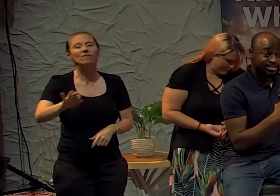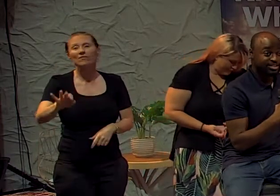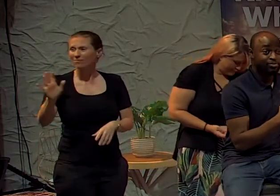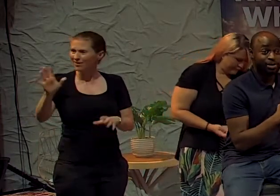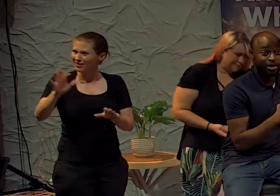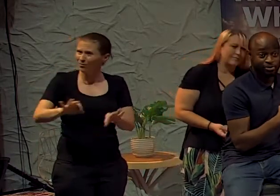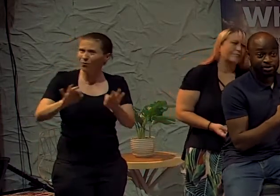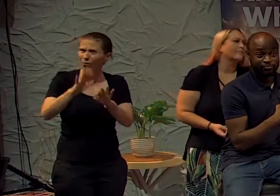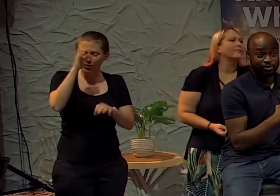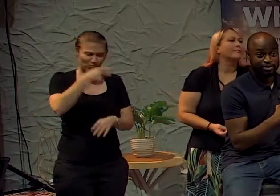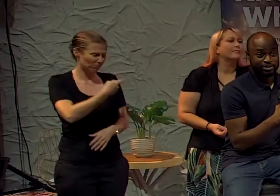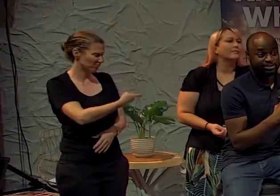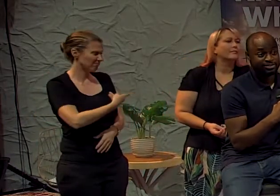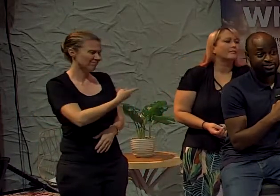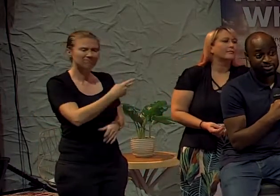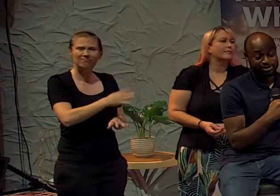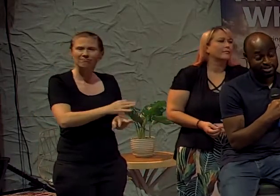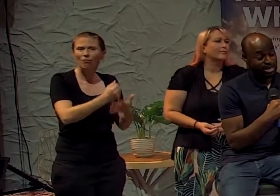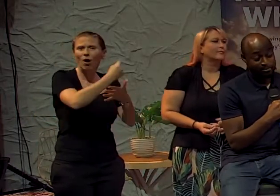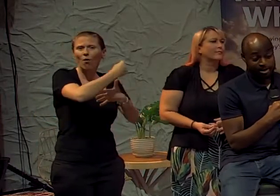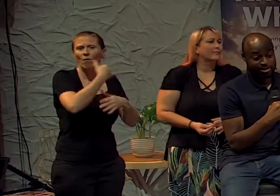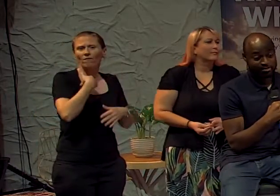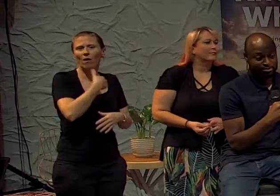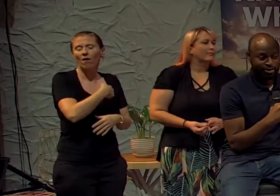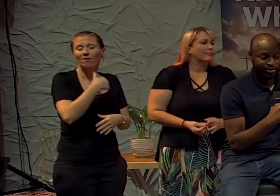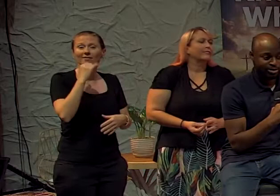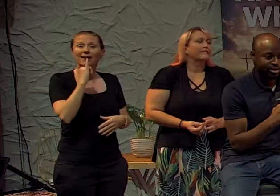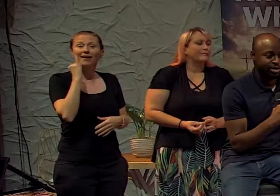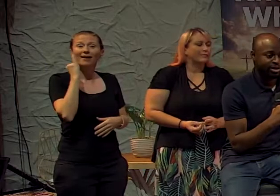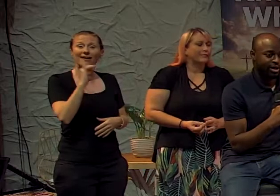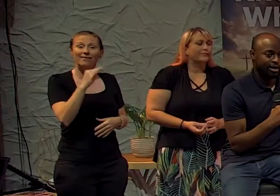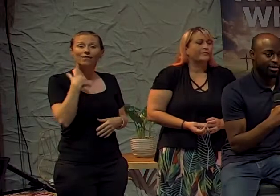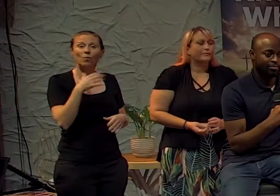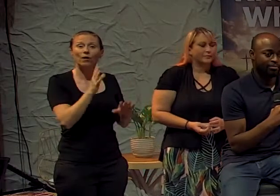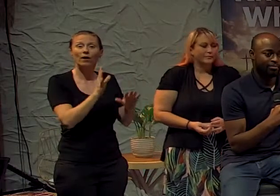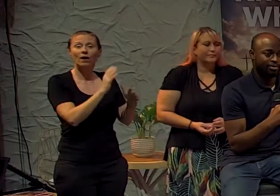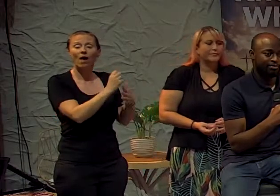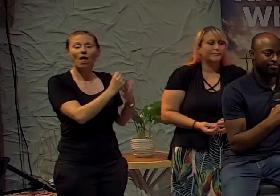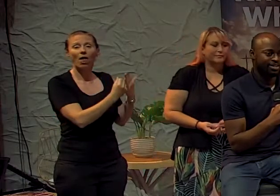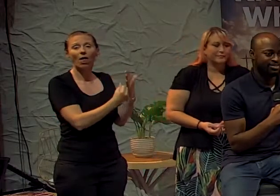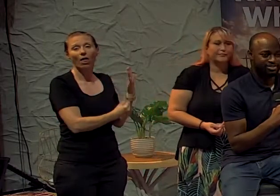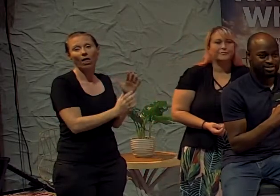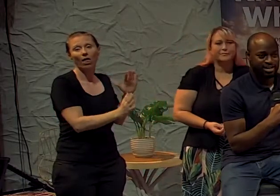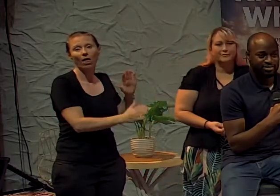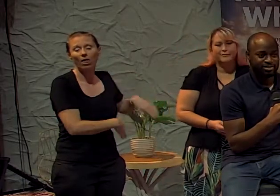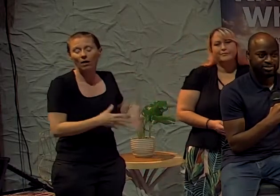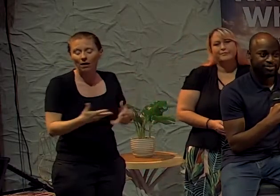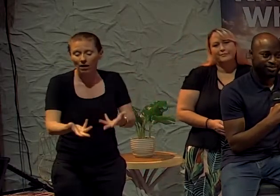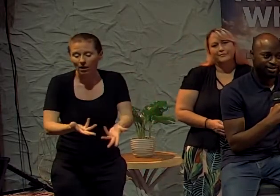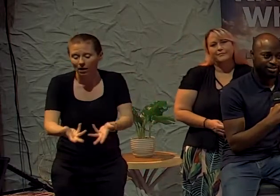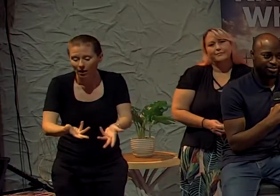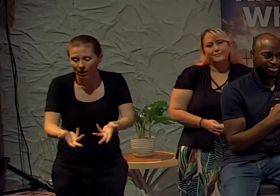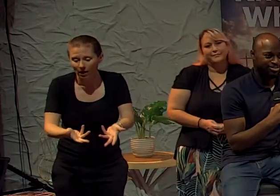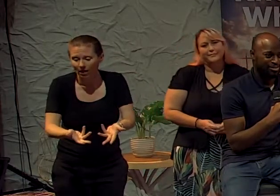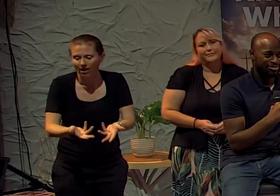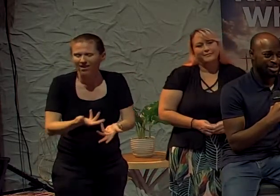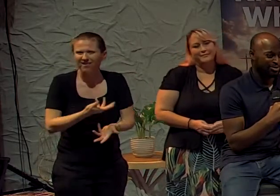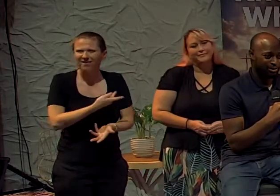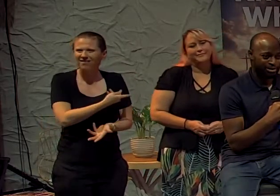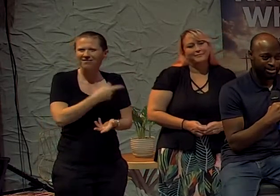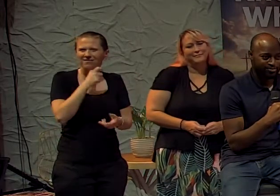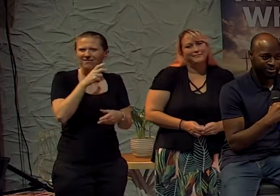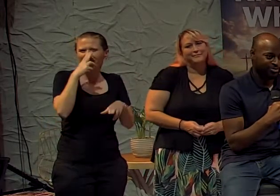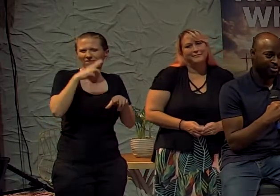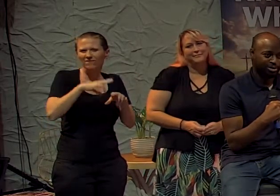this is still priority for us. And as soon as we stop making it priority, then it's not fun. It's almost like